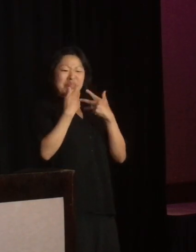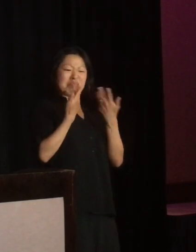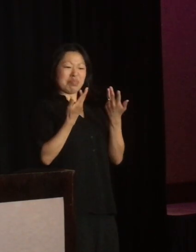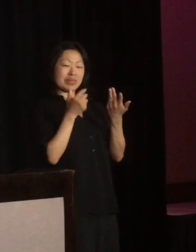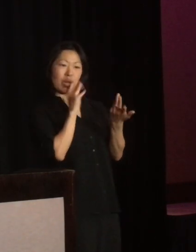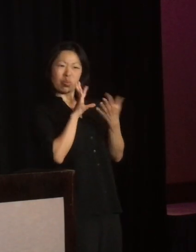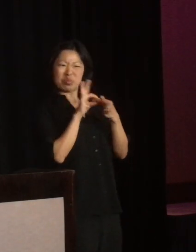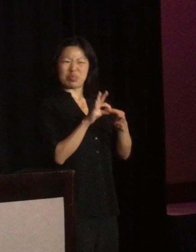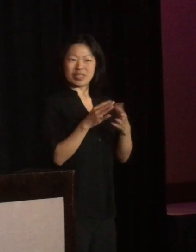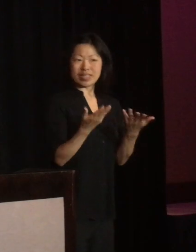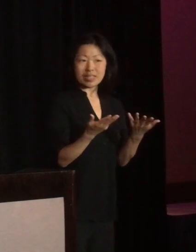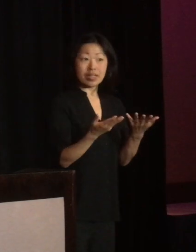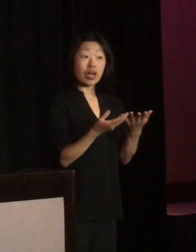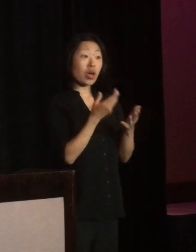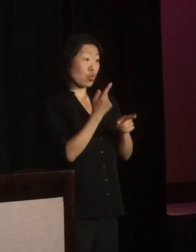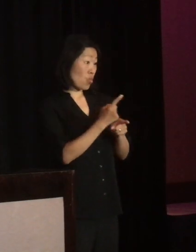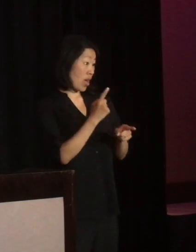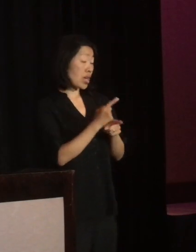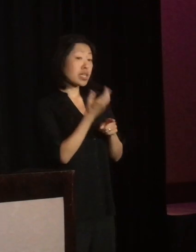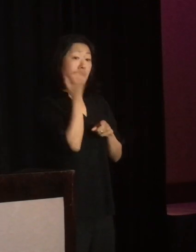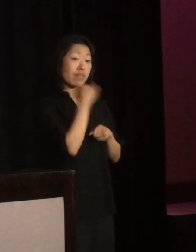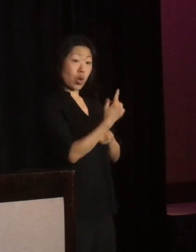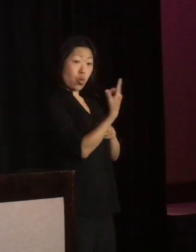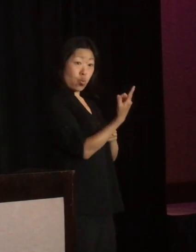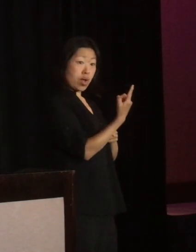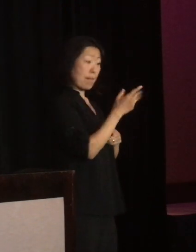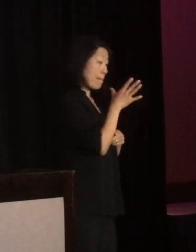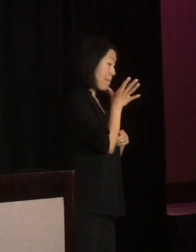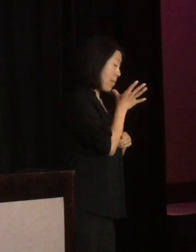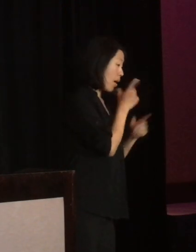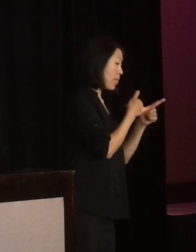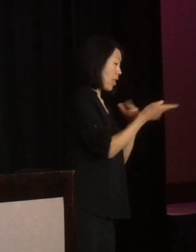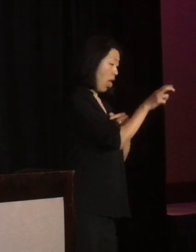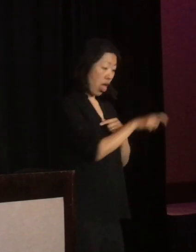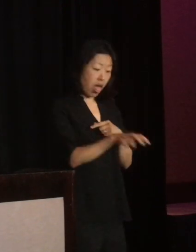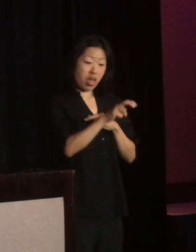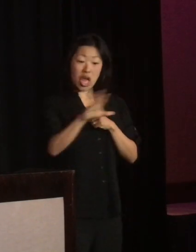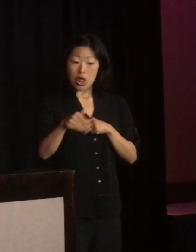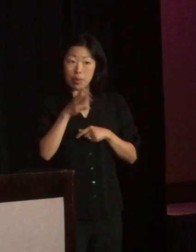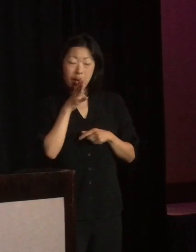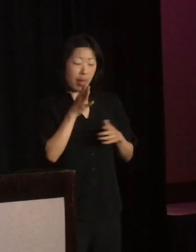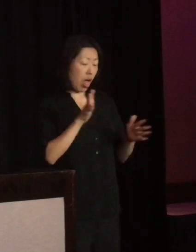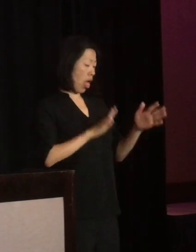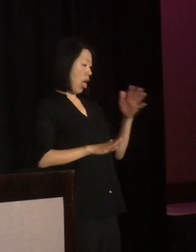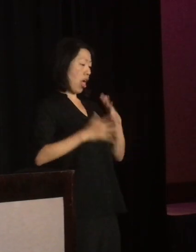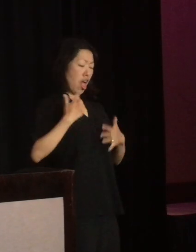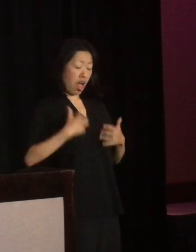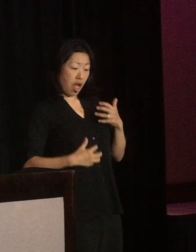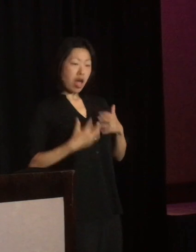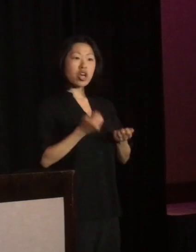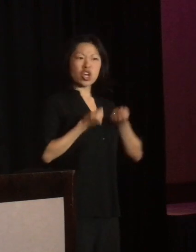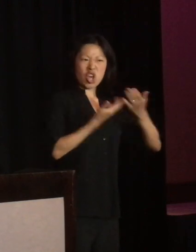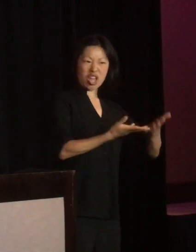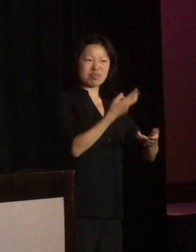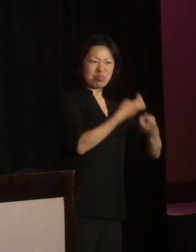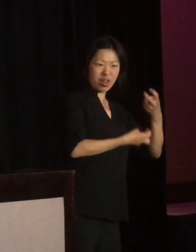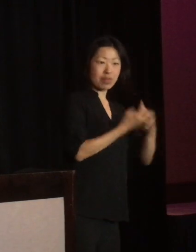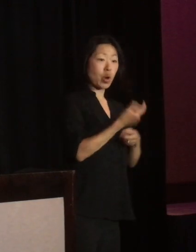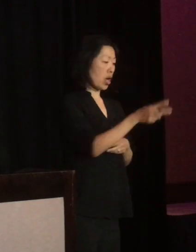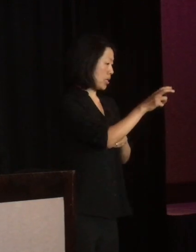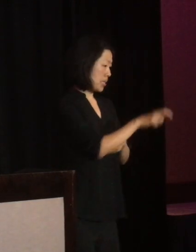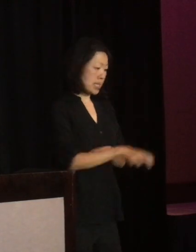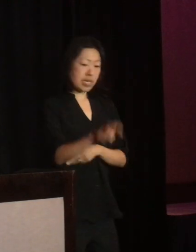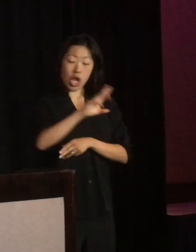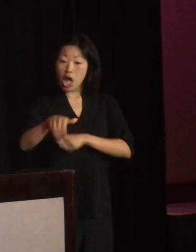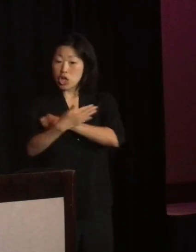Anybody who has moved from one mom to another, let alone from one country to another. I mean, that's just